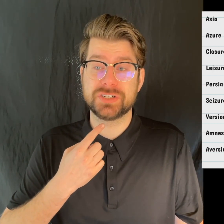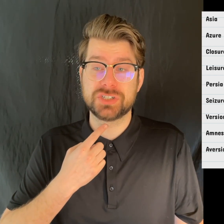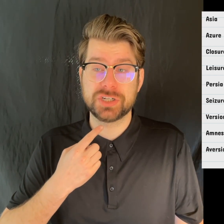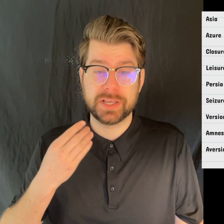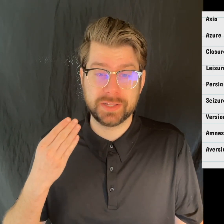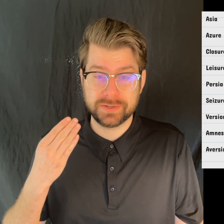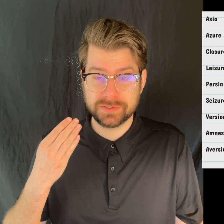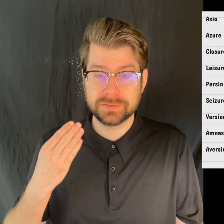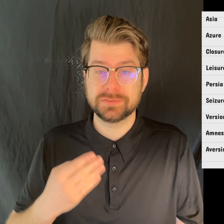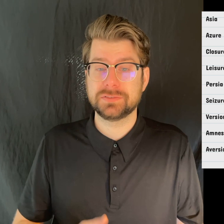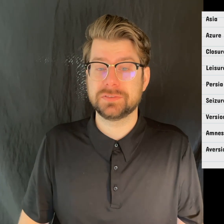television,